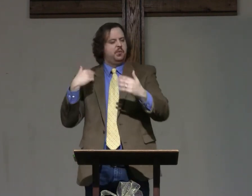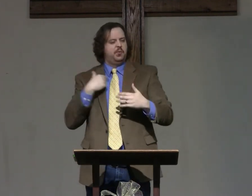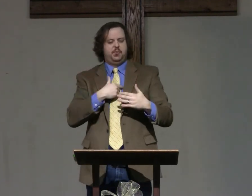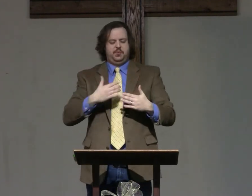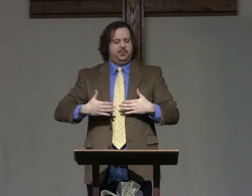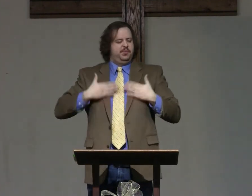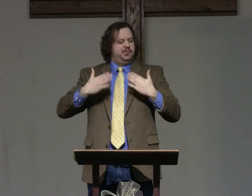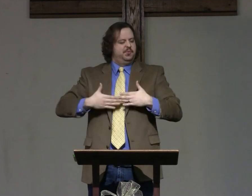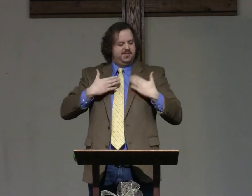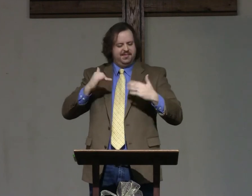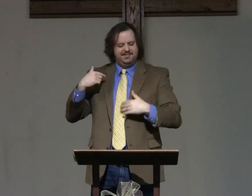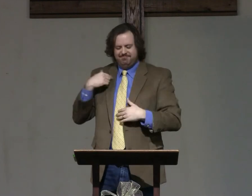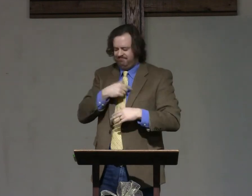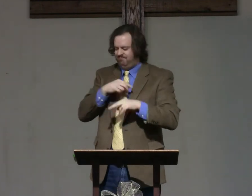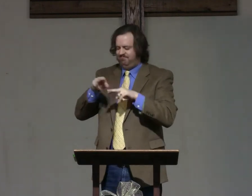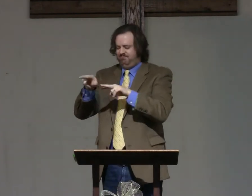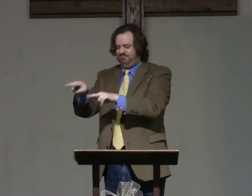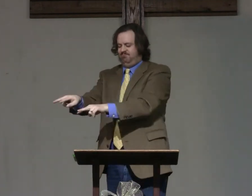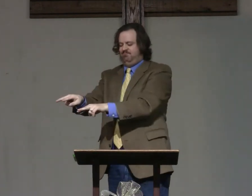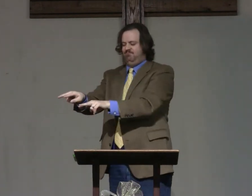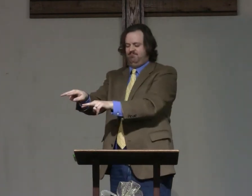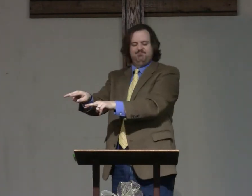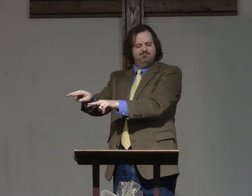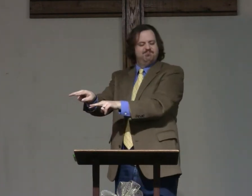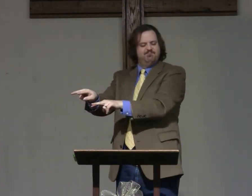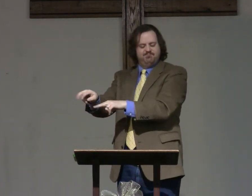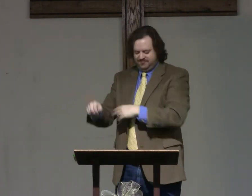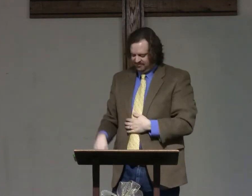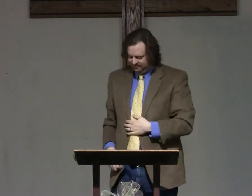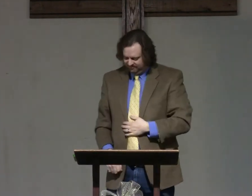peace and joy.